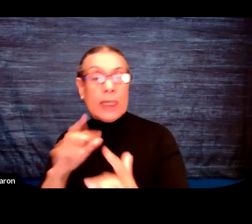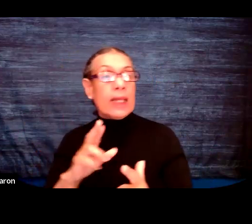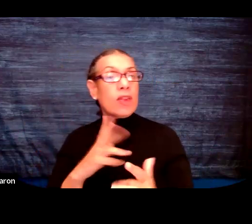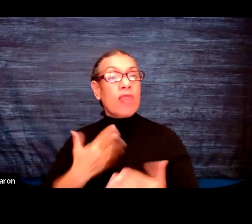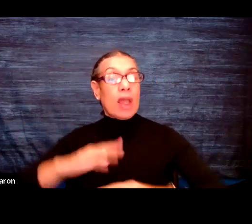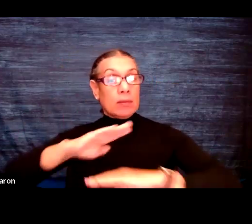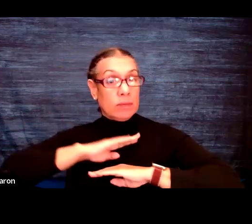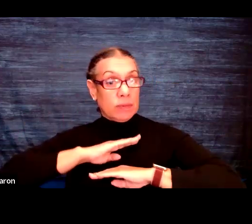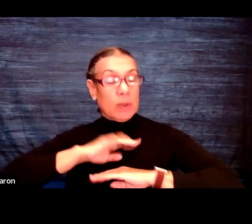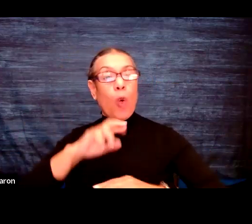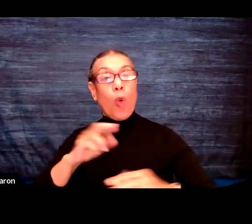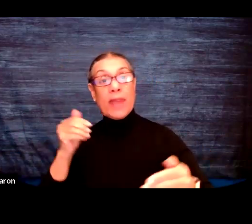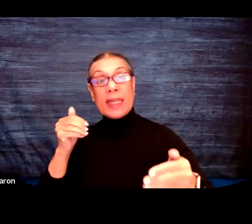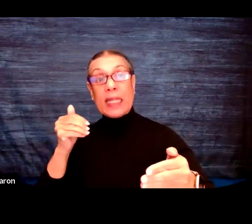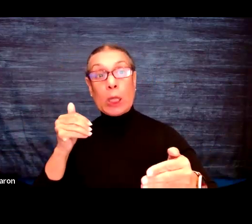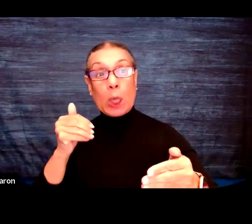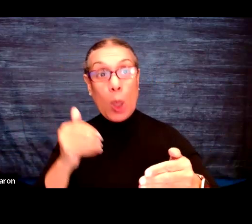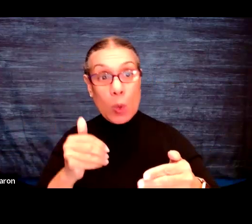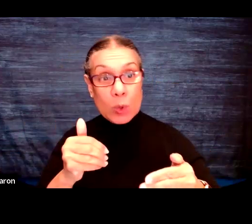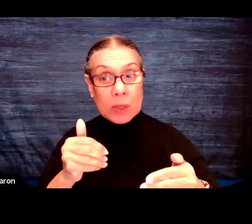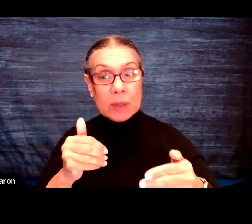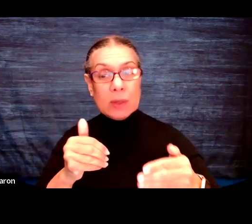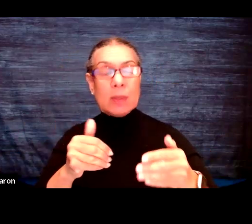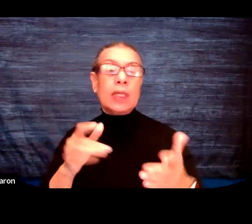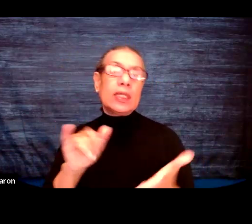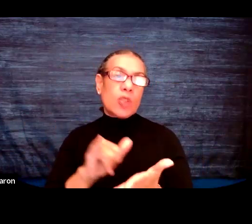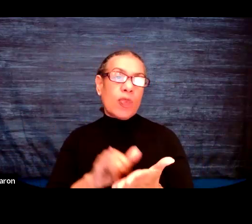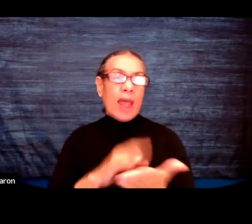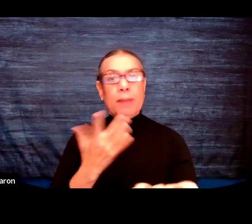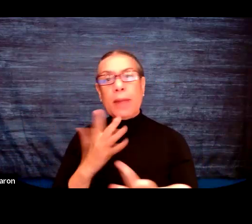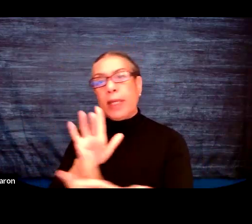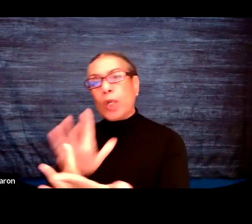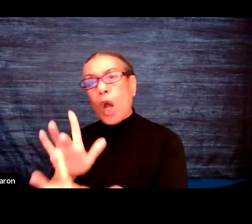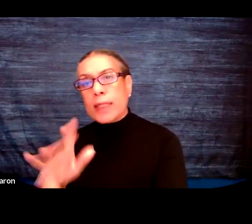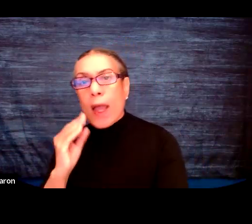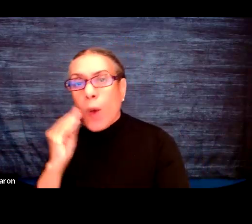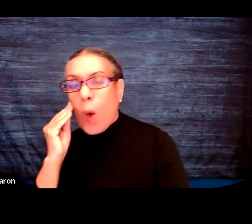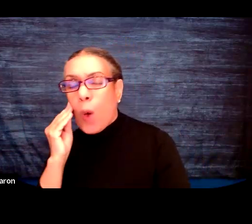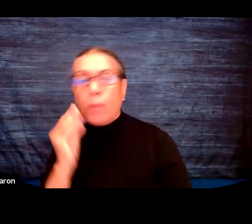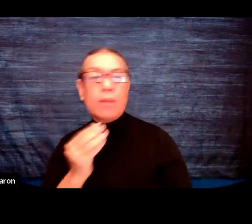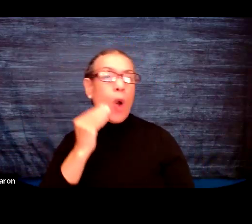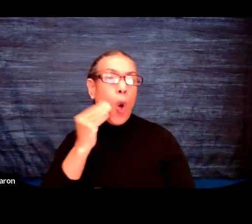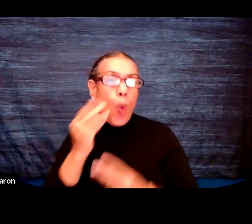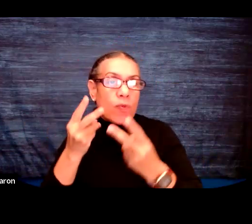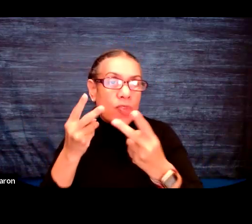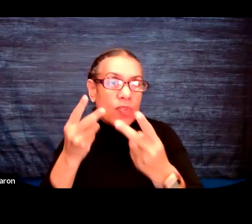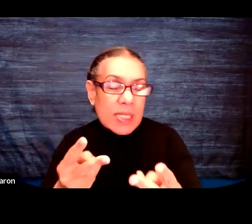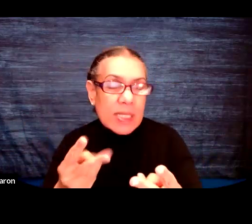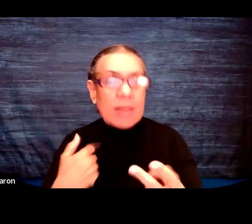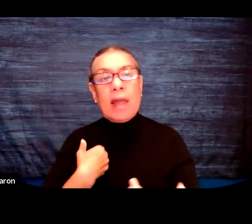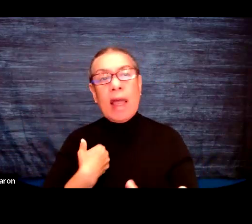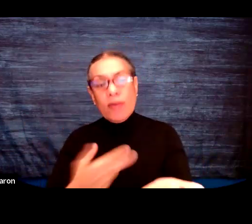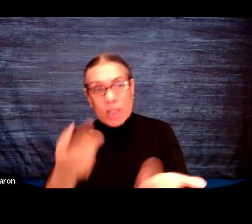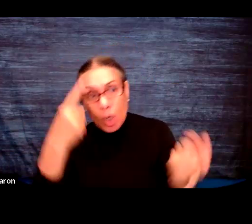reached it or they're approaching it. And that can include outreach to the home, a home visit, a contract, an attendance contract with the